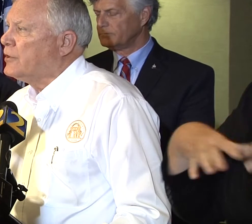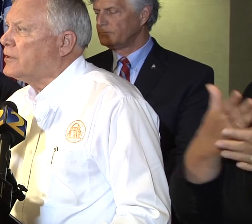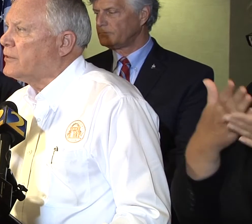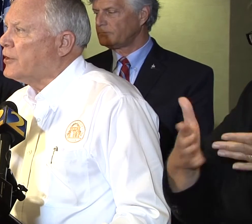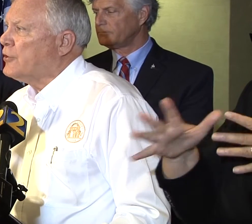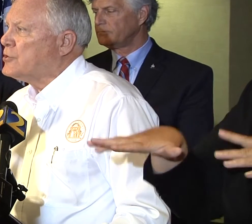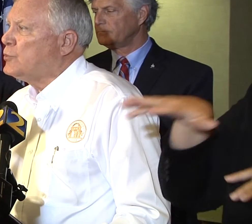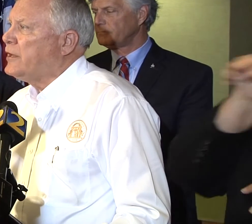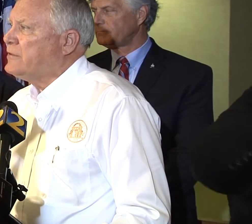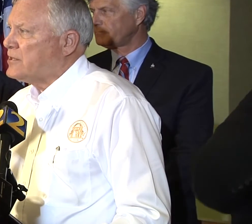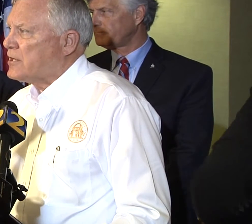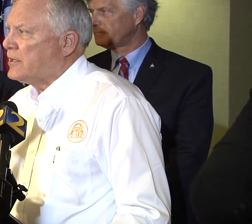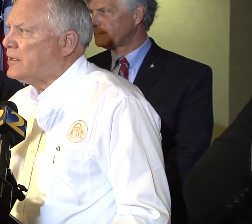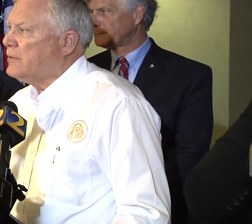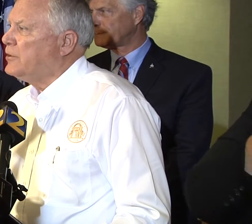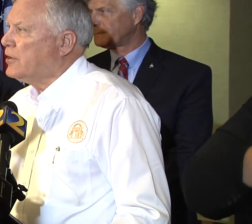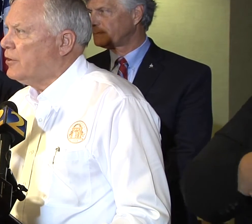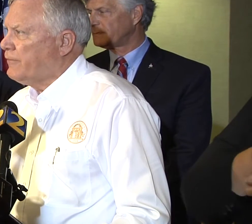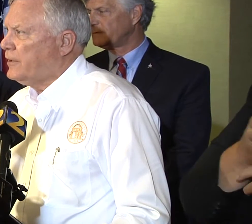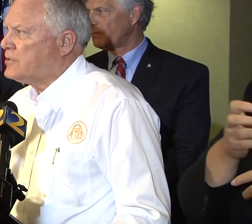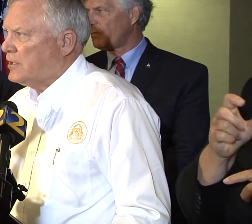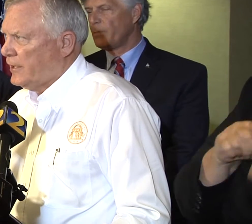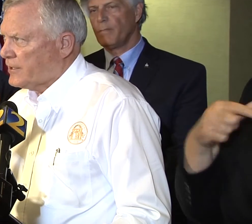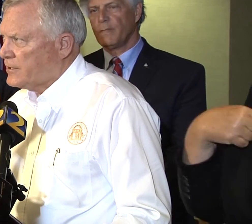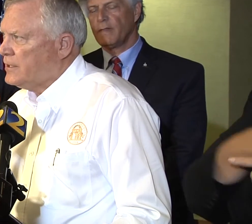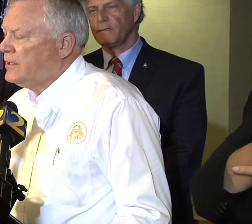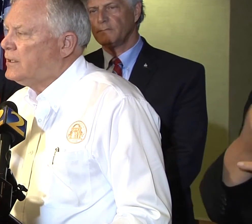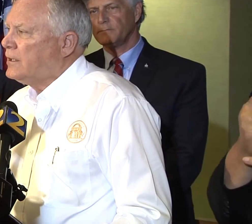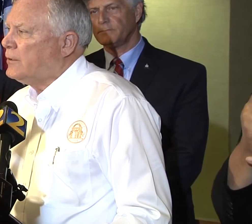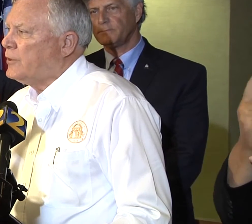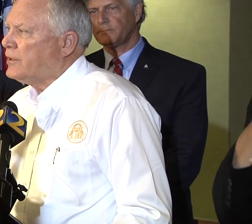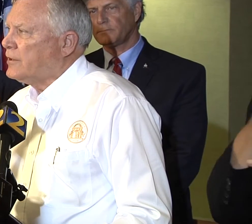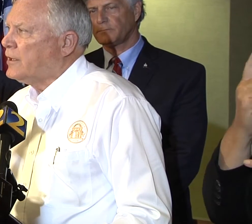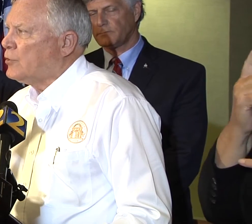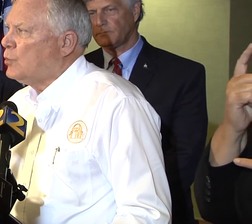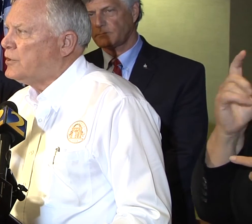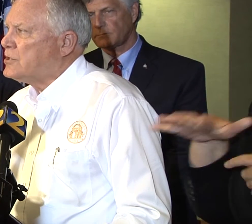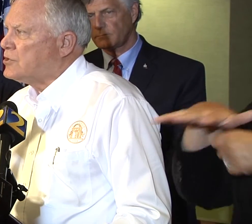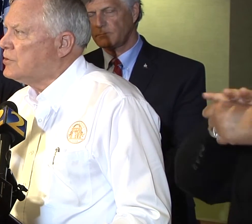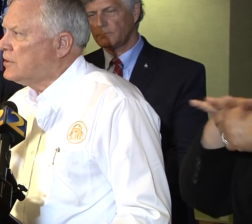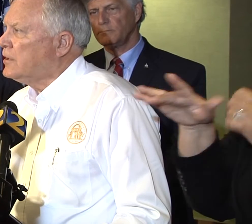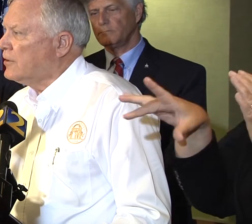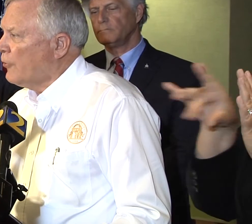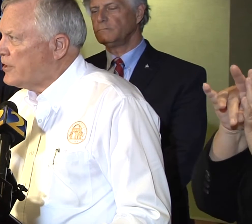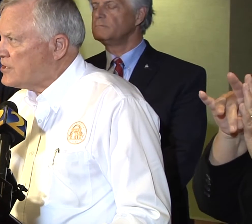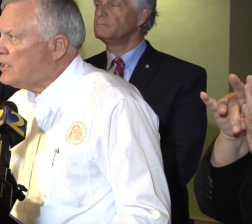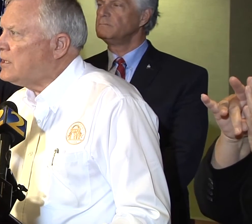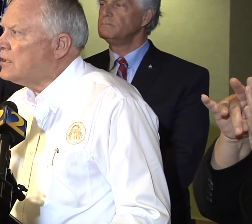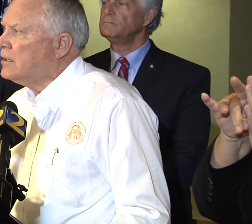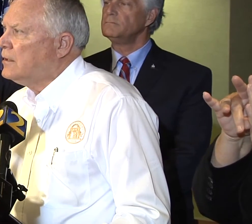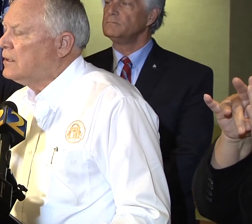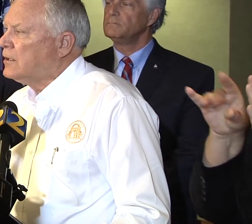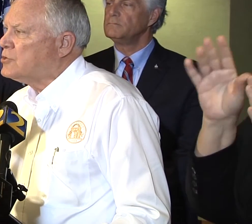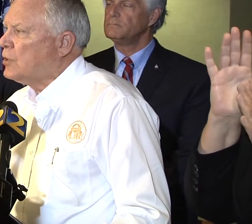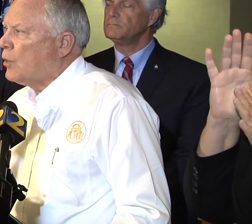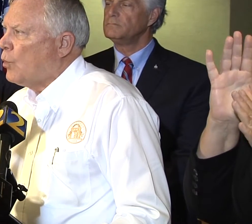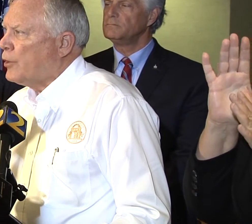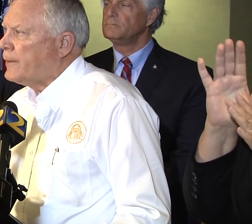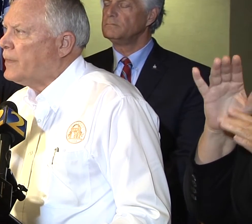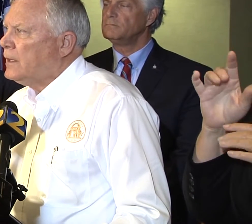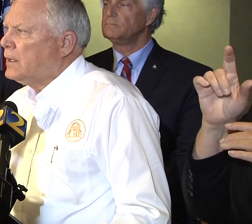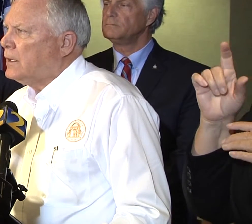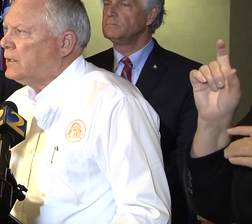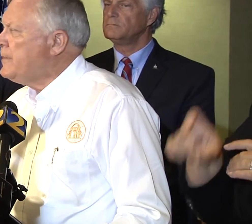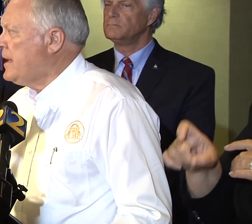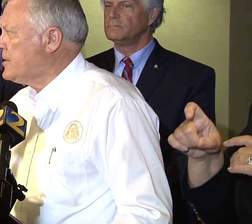do think that the areas we have designated have been carefully selected, and we think they are the ones that should take the greatest heed to our